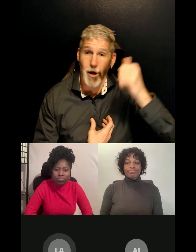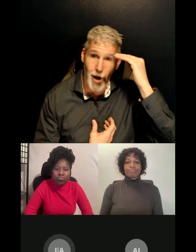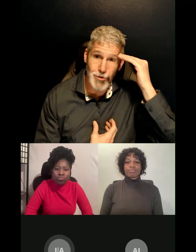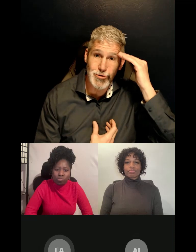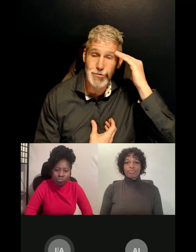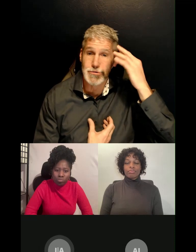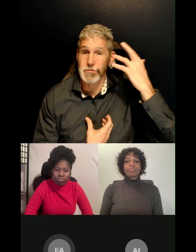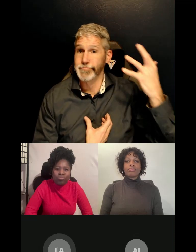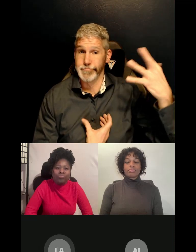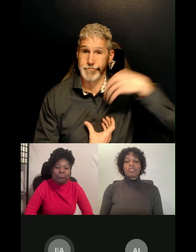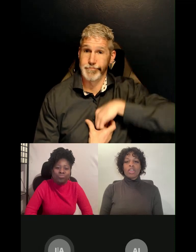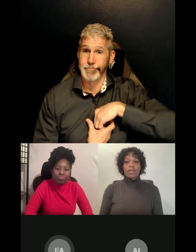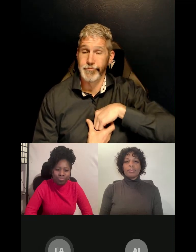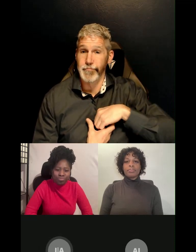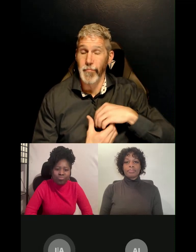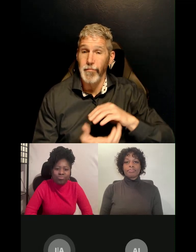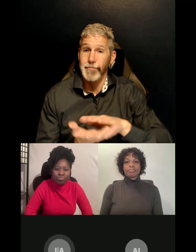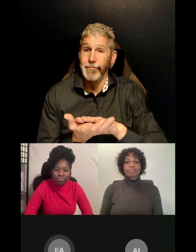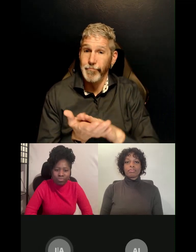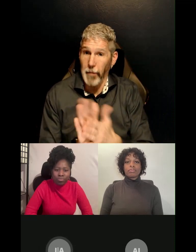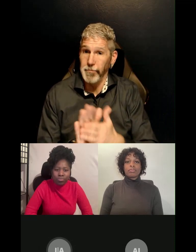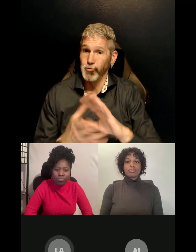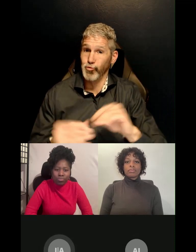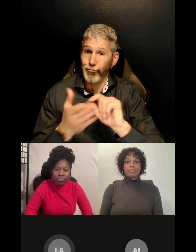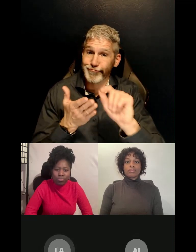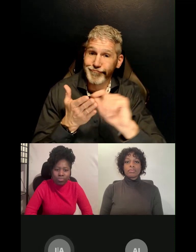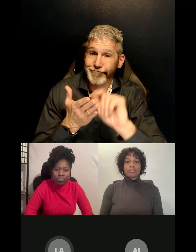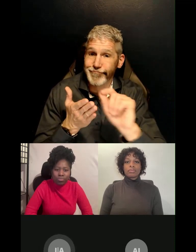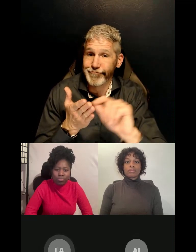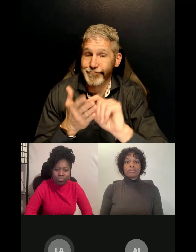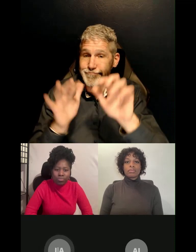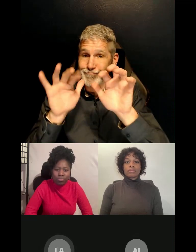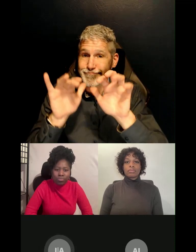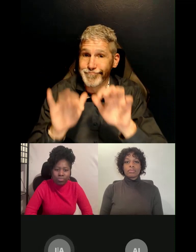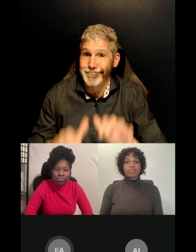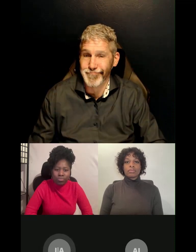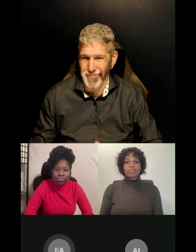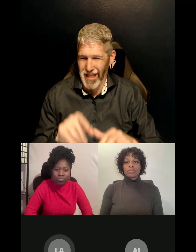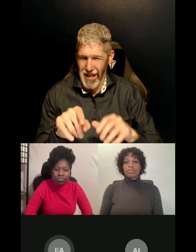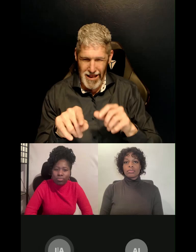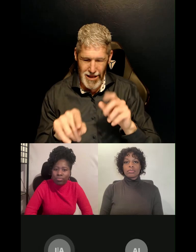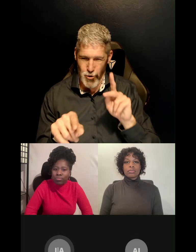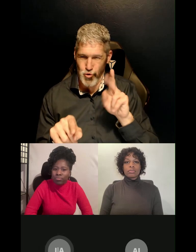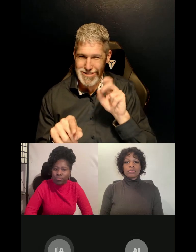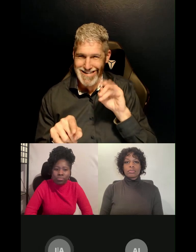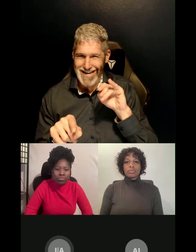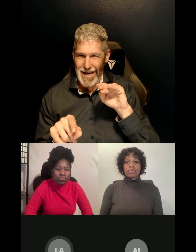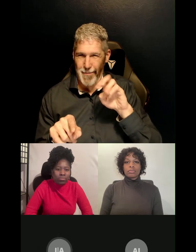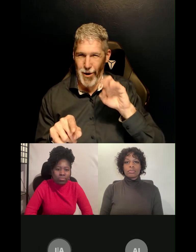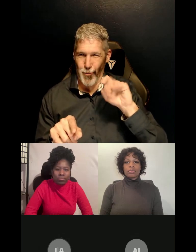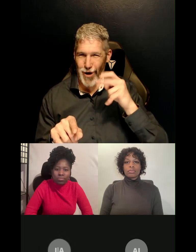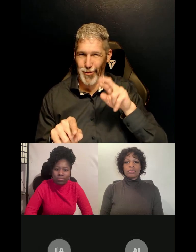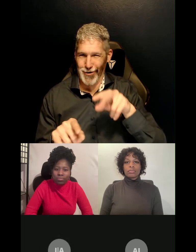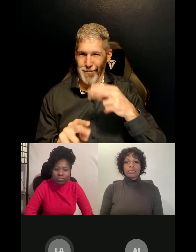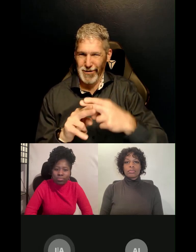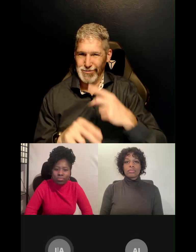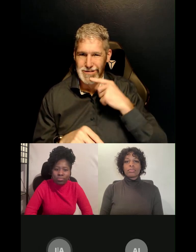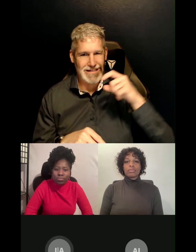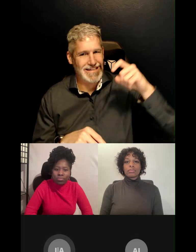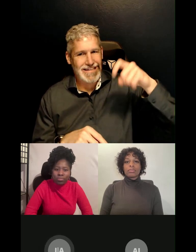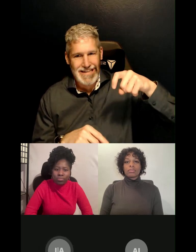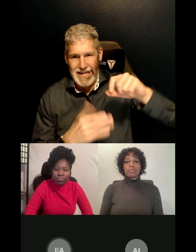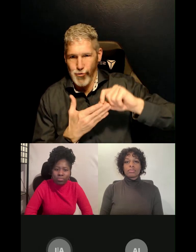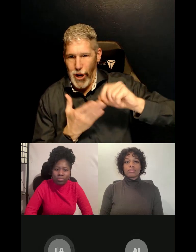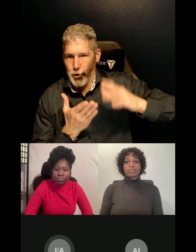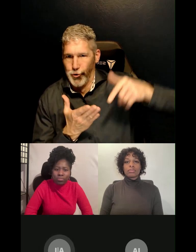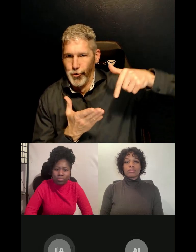society has internal biases that they are aware of and unaware of. So as scripts are being written,